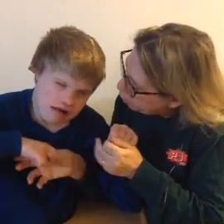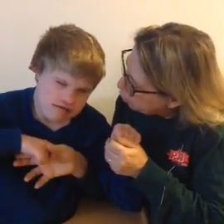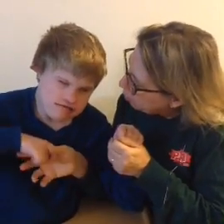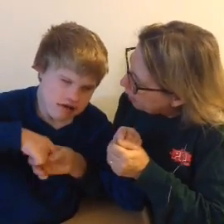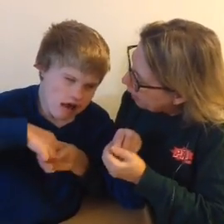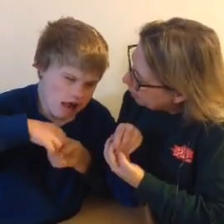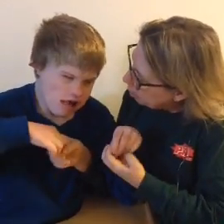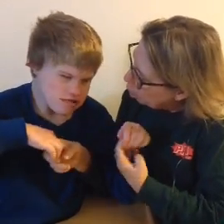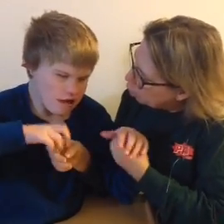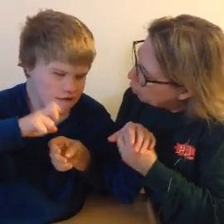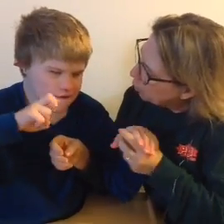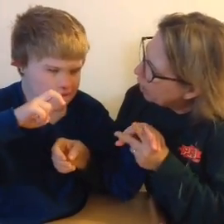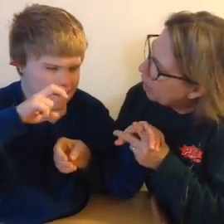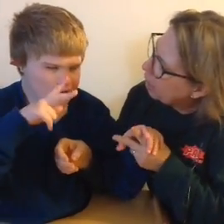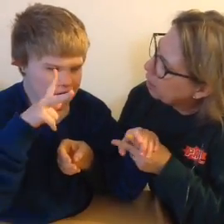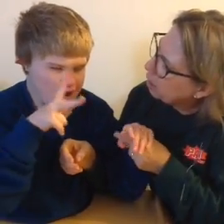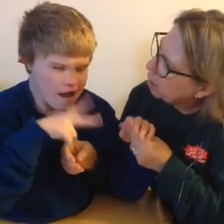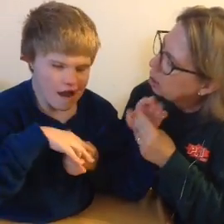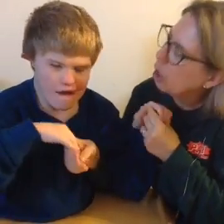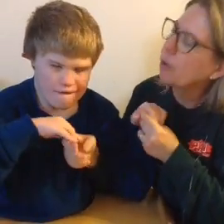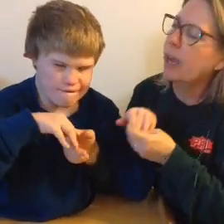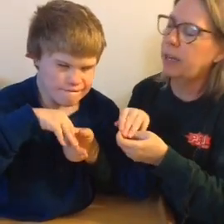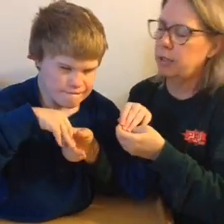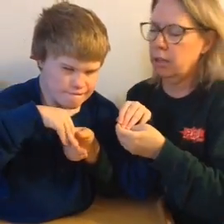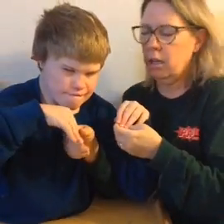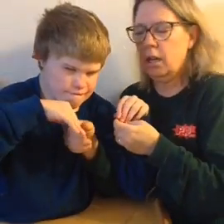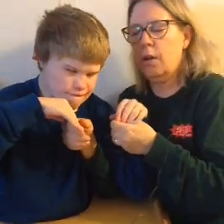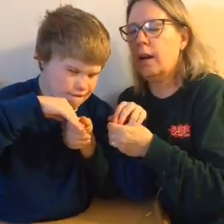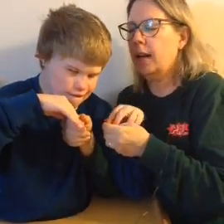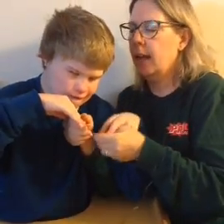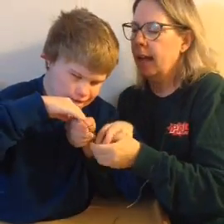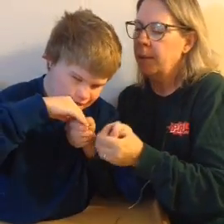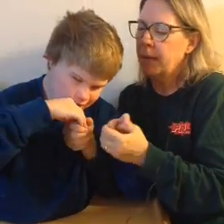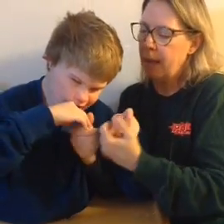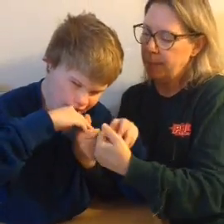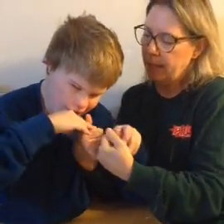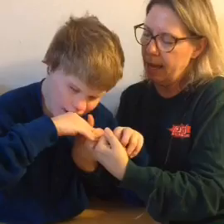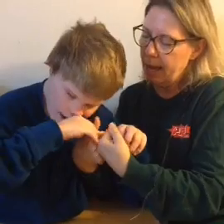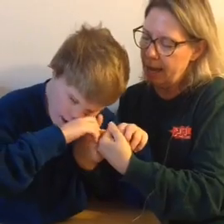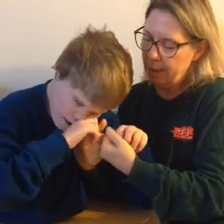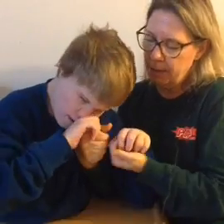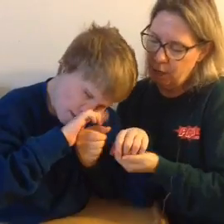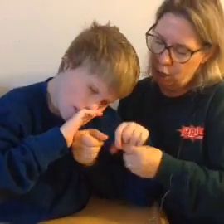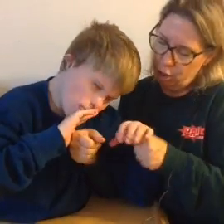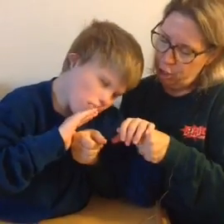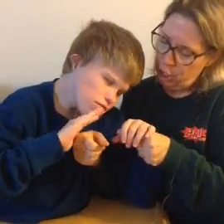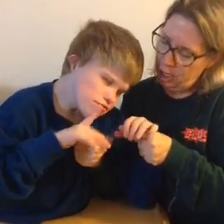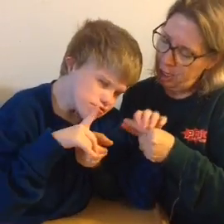you, Max. Are you okay? You're okay. Good. Okay, name game. Game. G